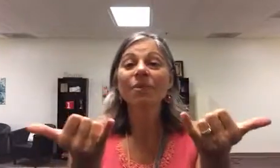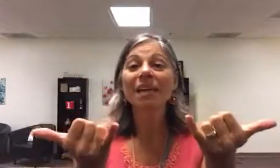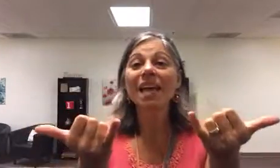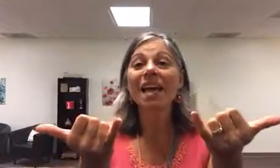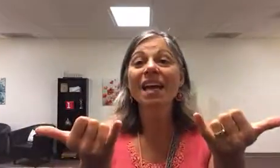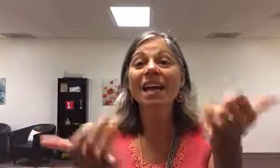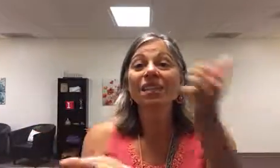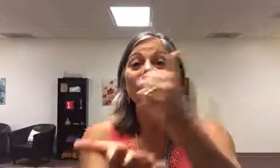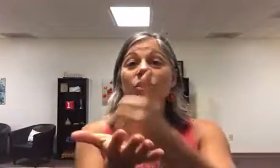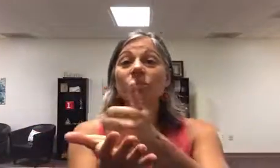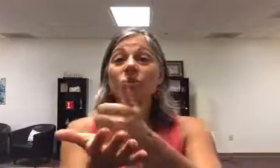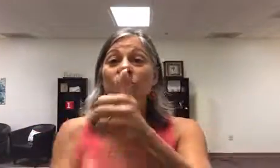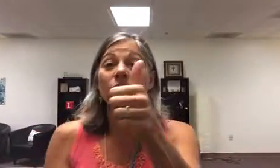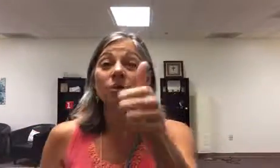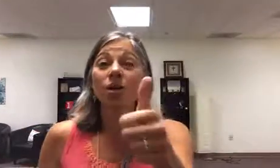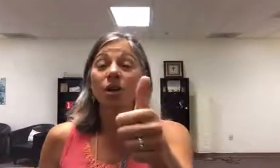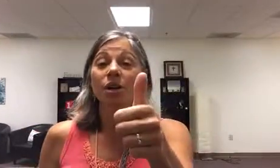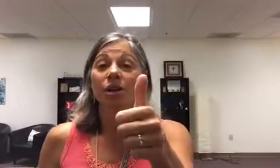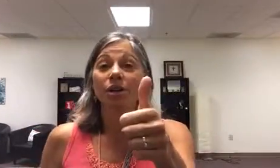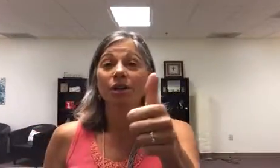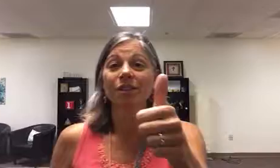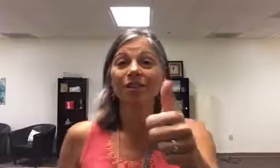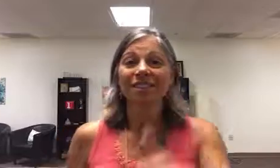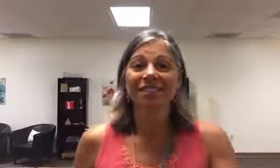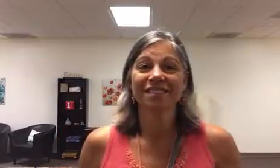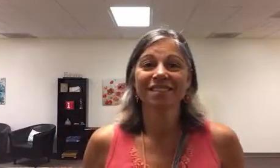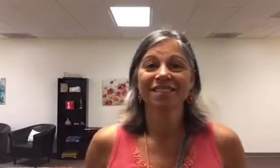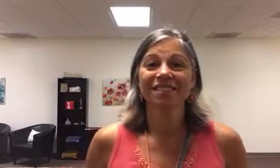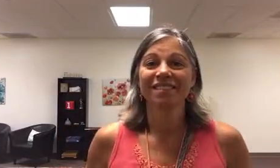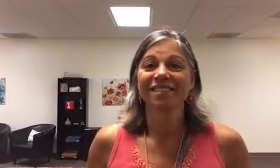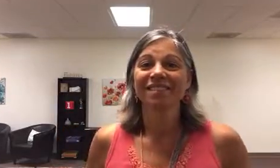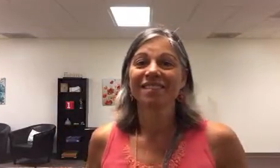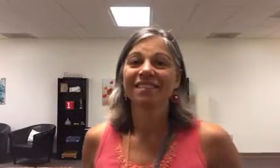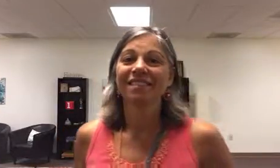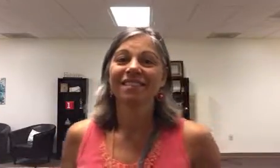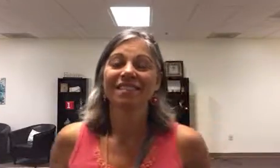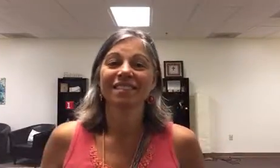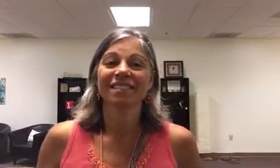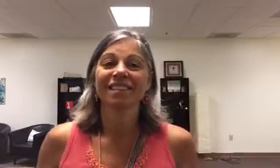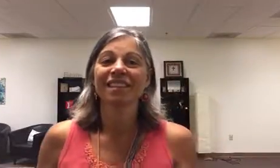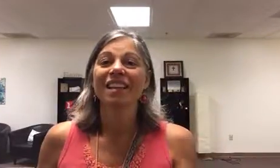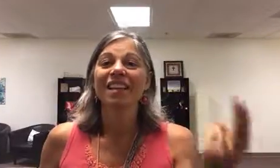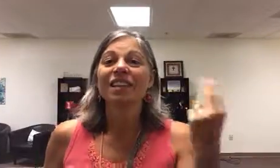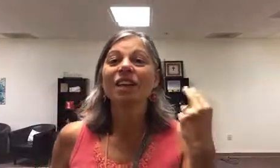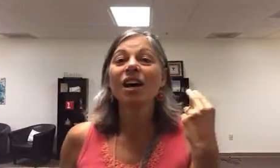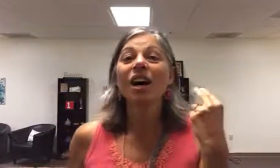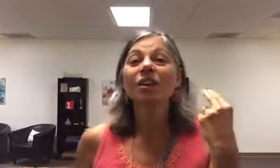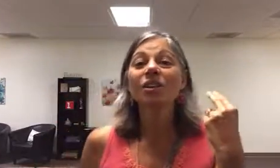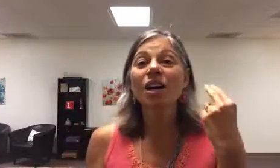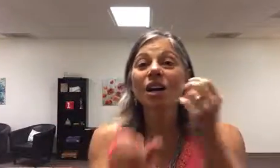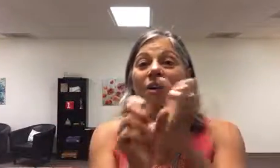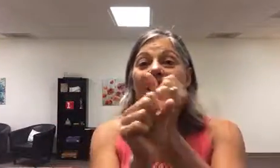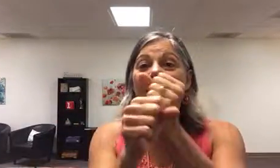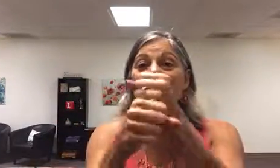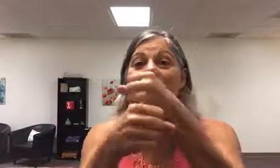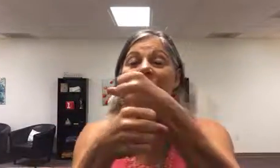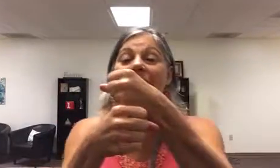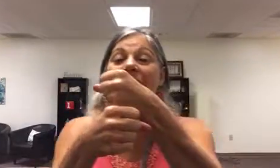we can do good works. Now we can do good works. Long ago he